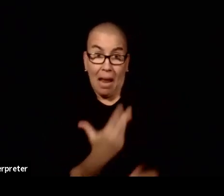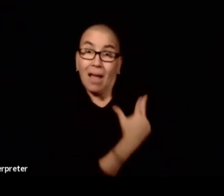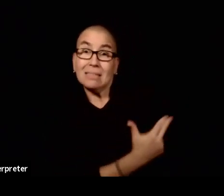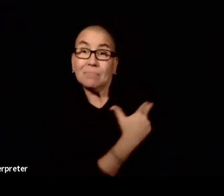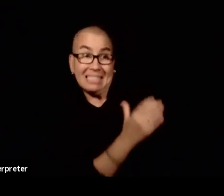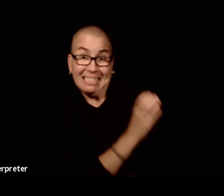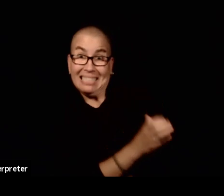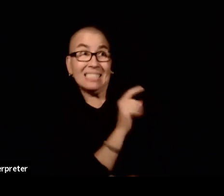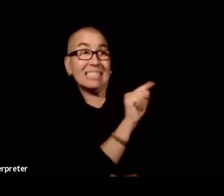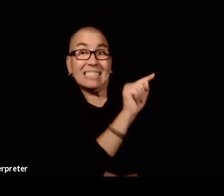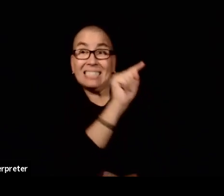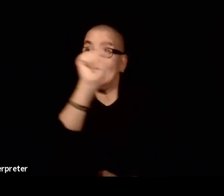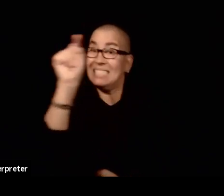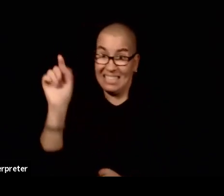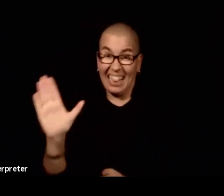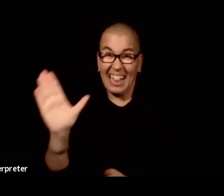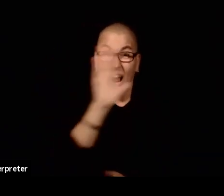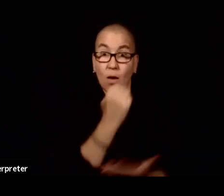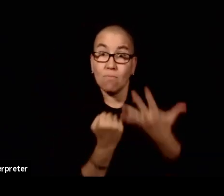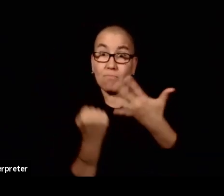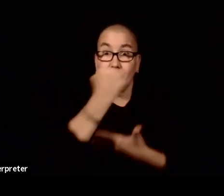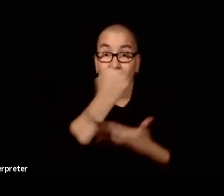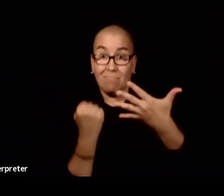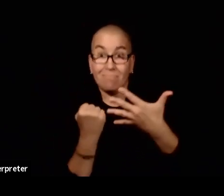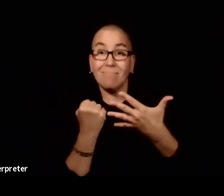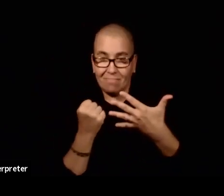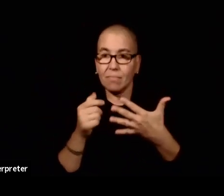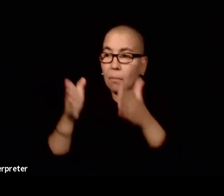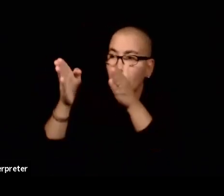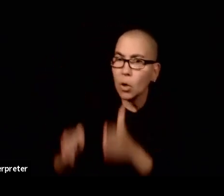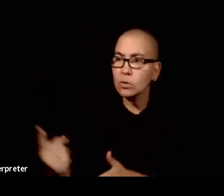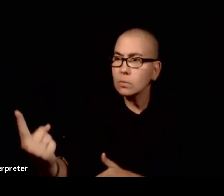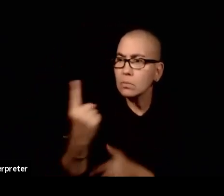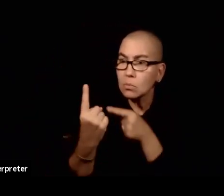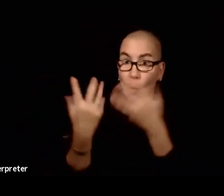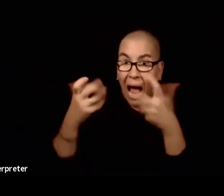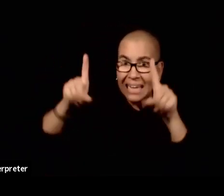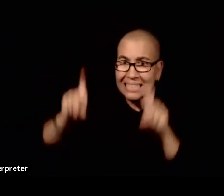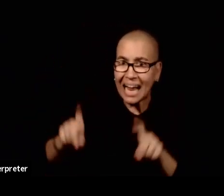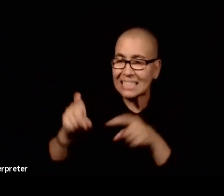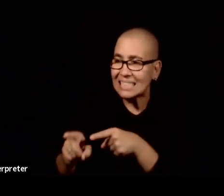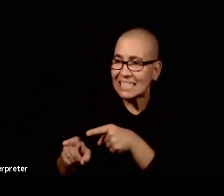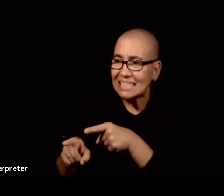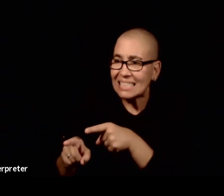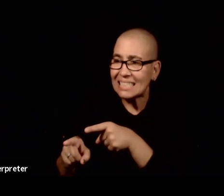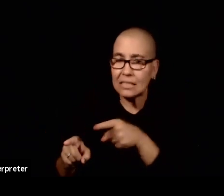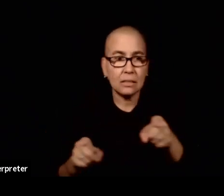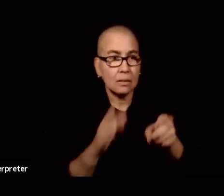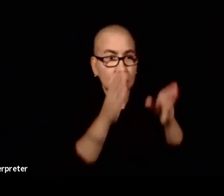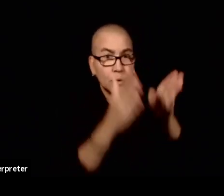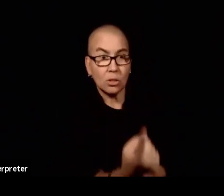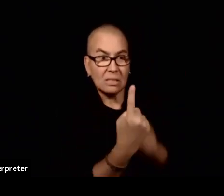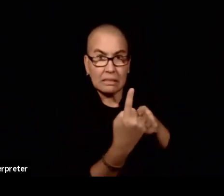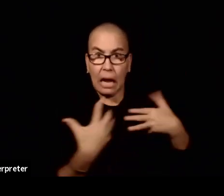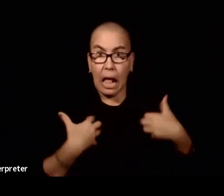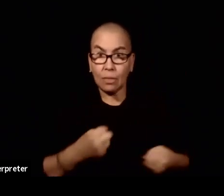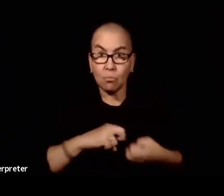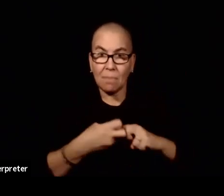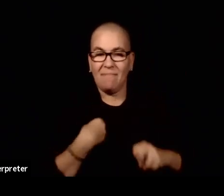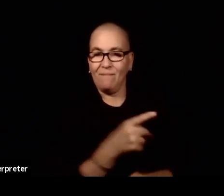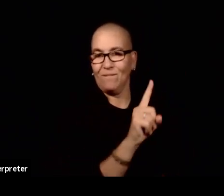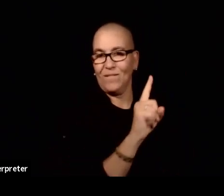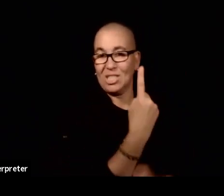for testing when their supplies are limited. The longer wait times to get test results certainly can be frustrating for